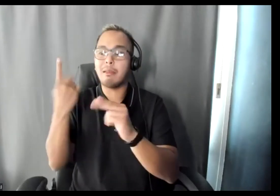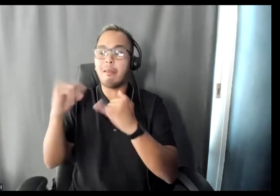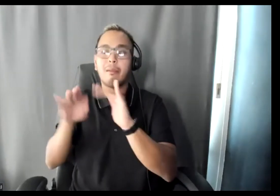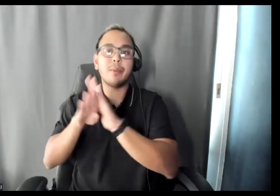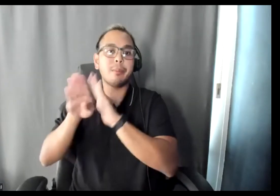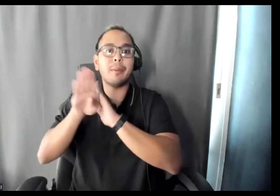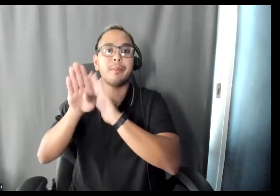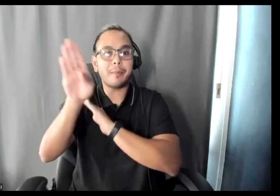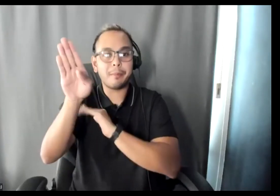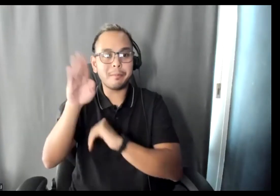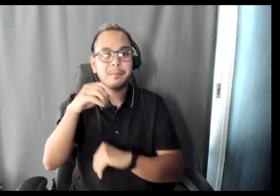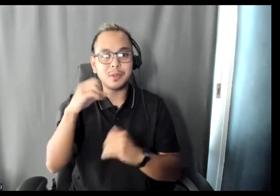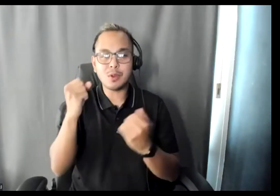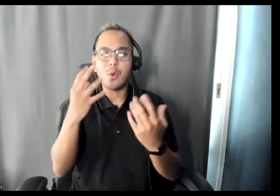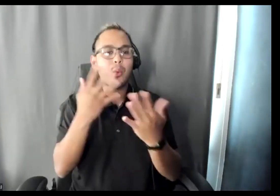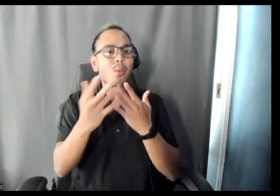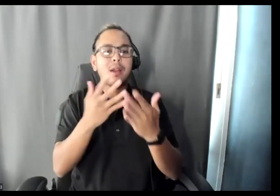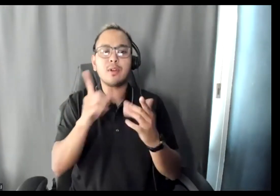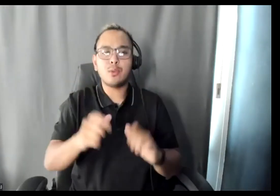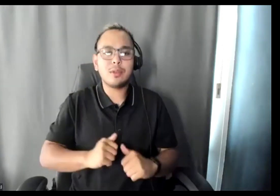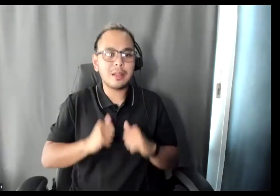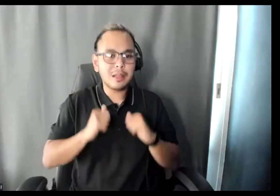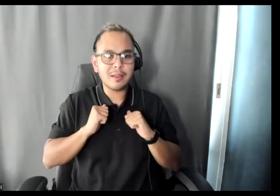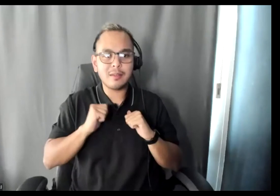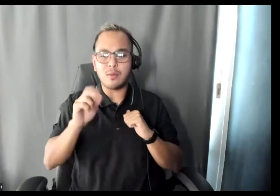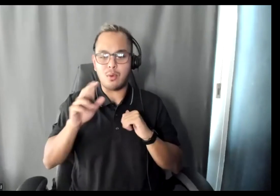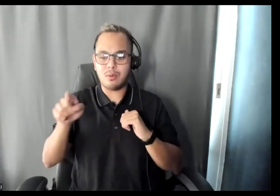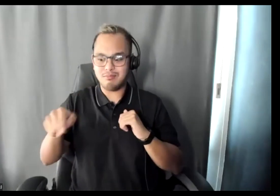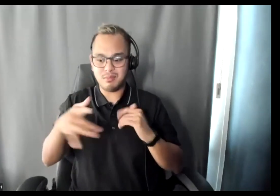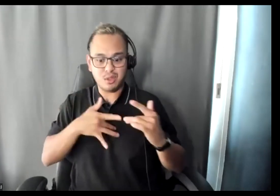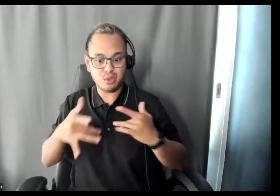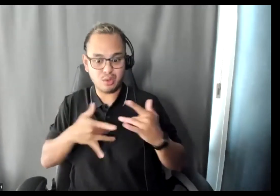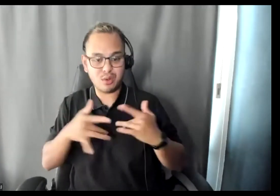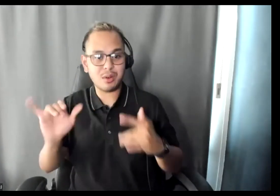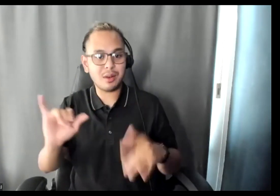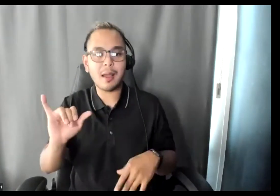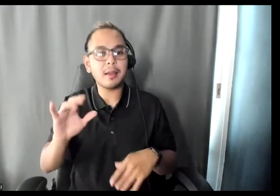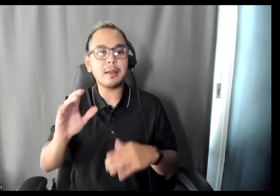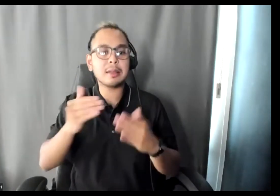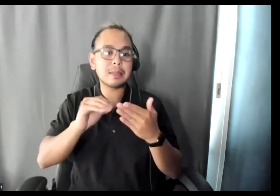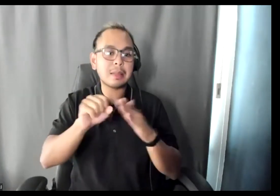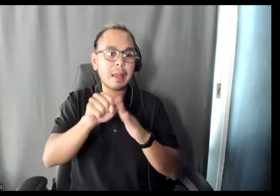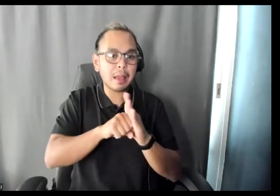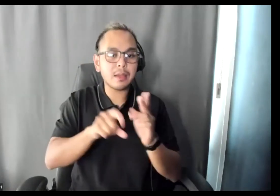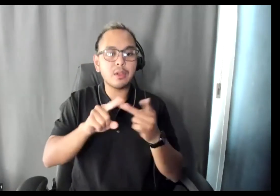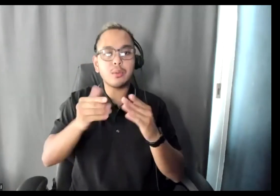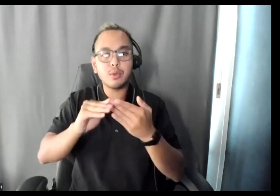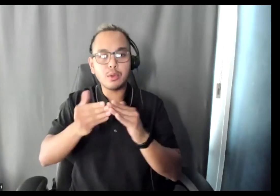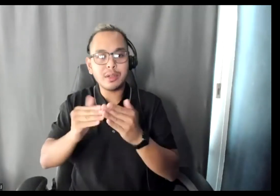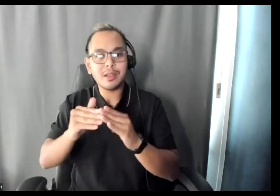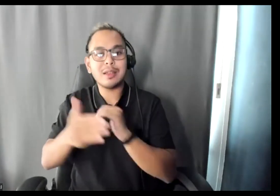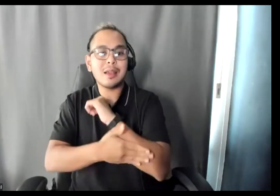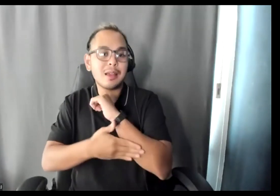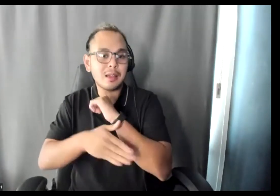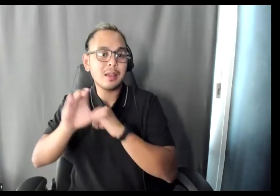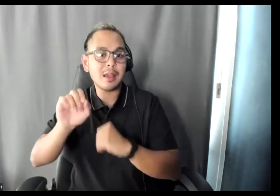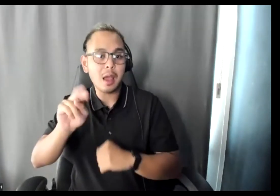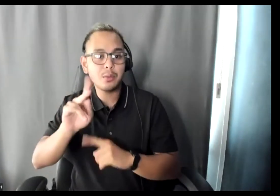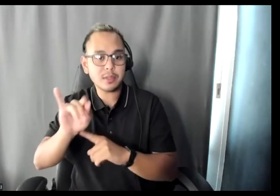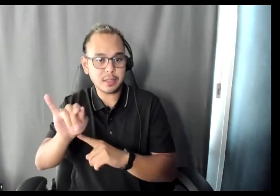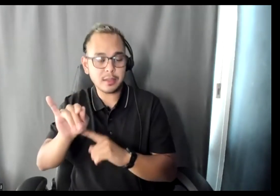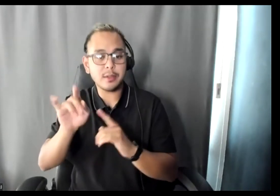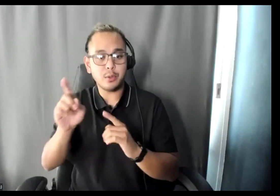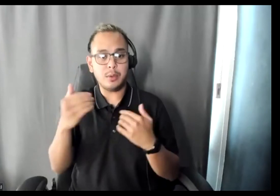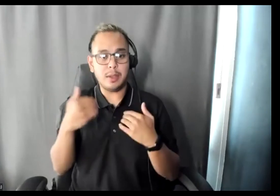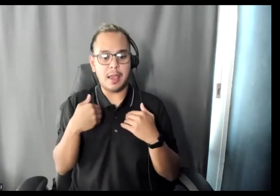in whatever geography or jurisdiction you're concerned about, the state, your county, your own community, it's possible to get a sense of the size of